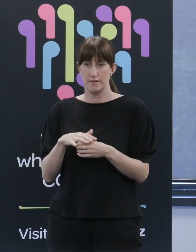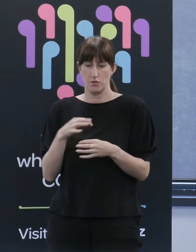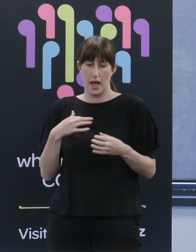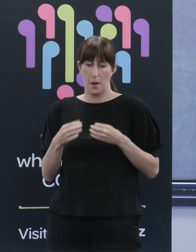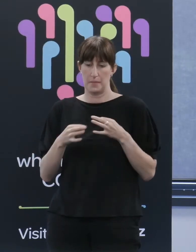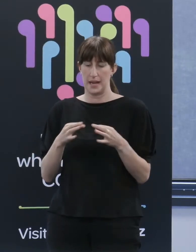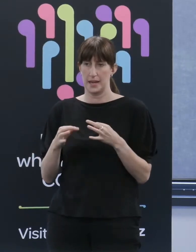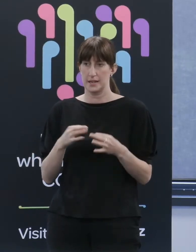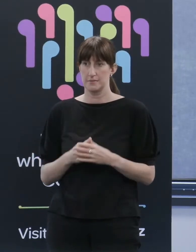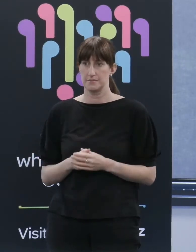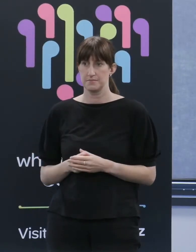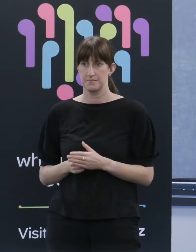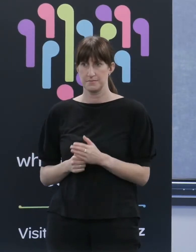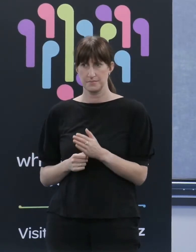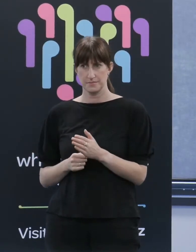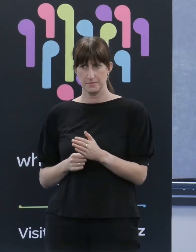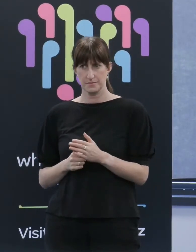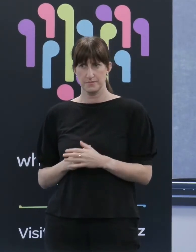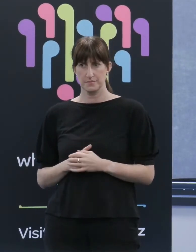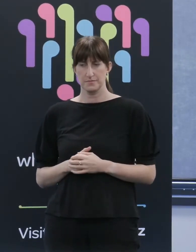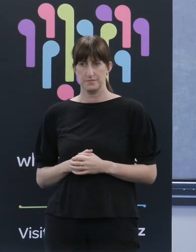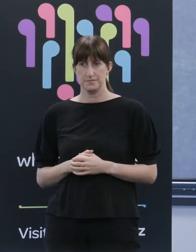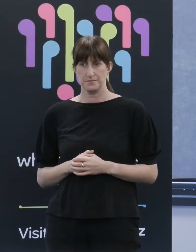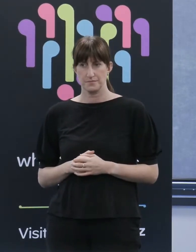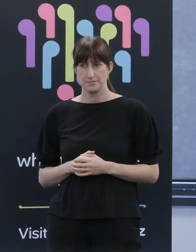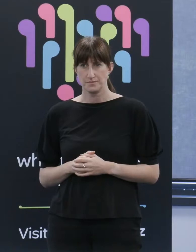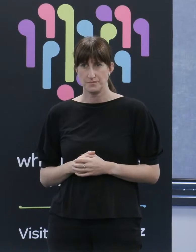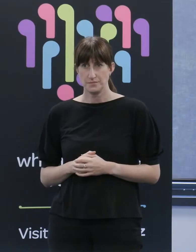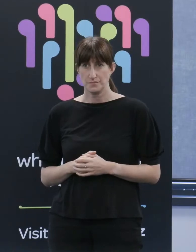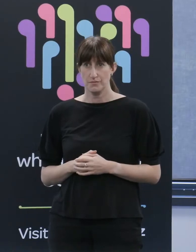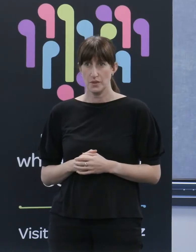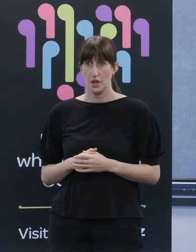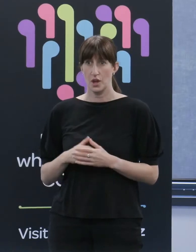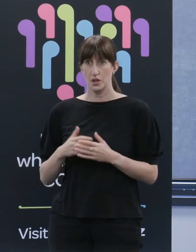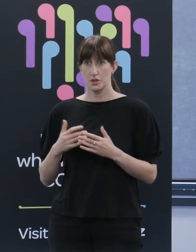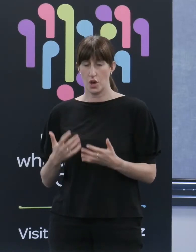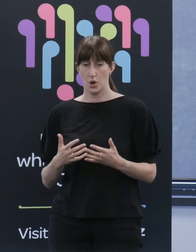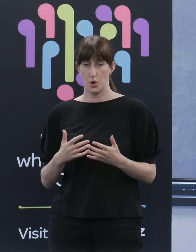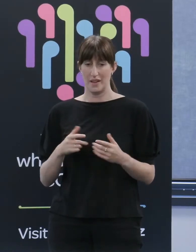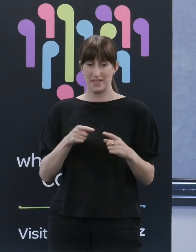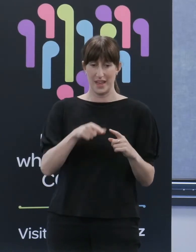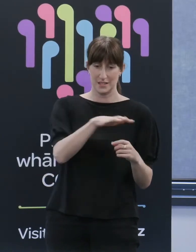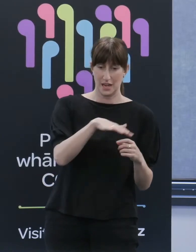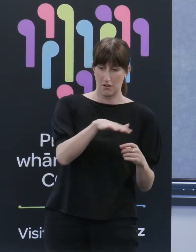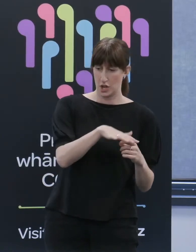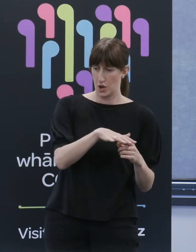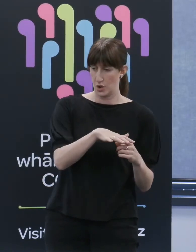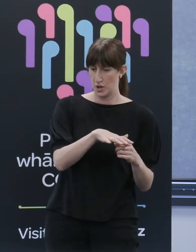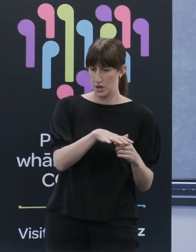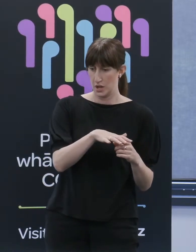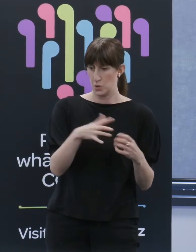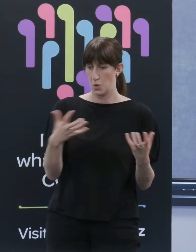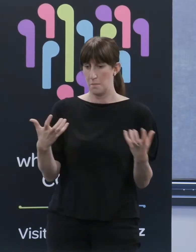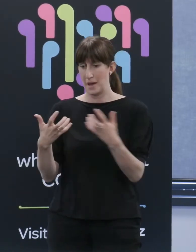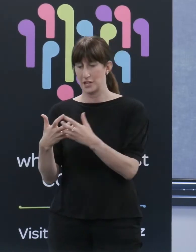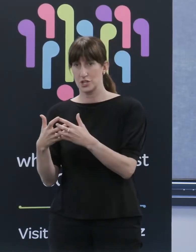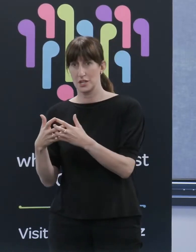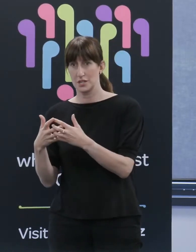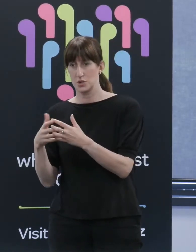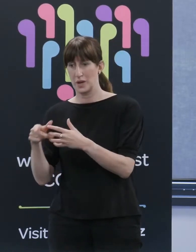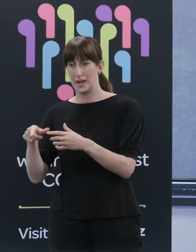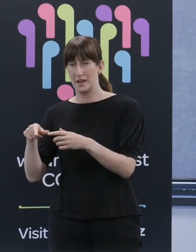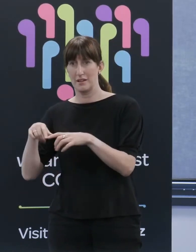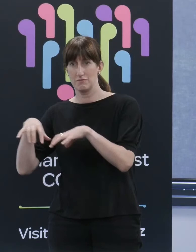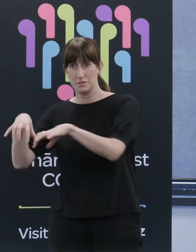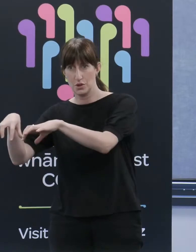you match different responses to different scenarios that you come up with? Yeah, that's the idea. Obviously, if it